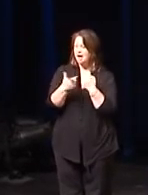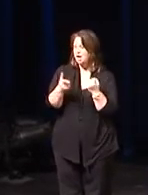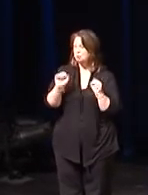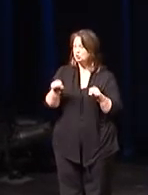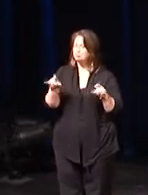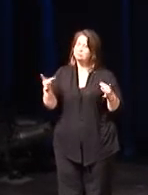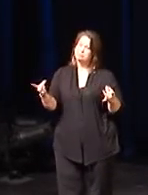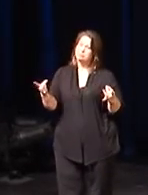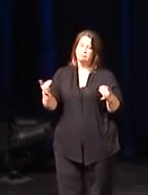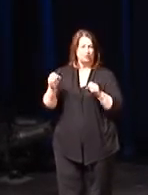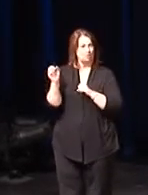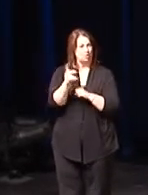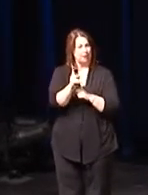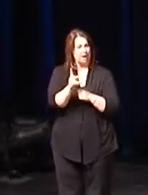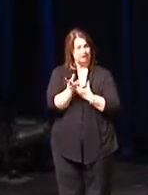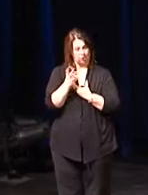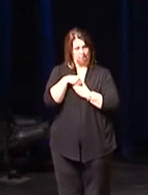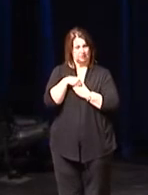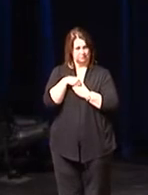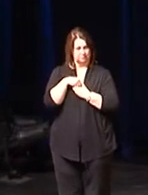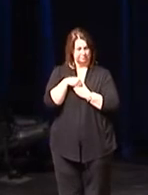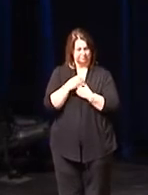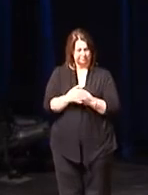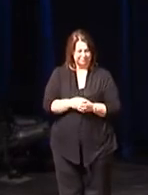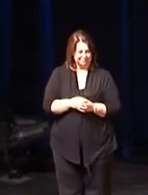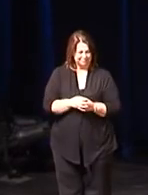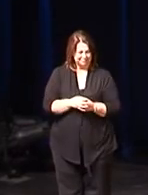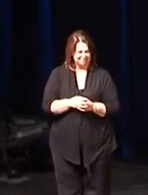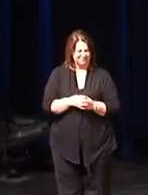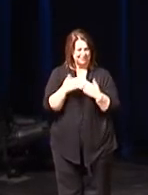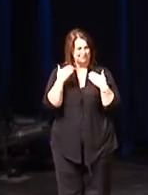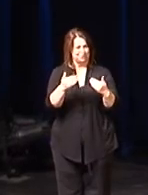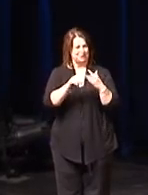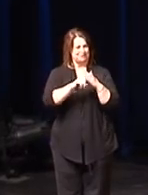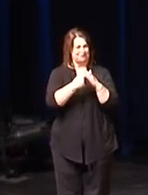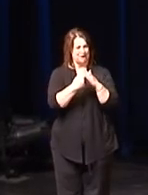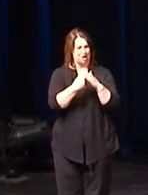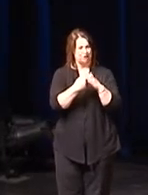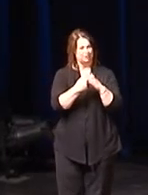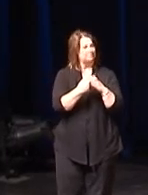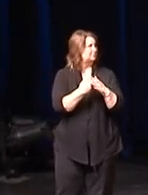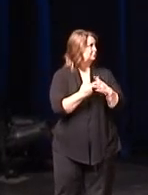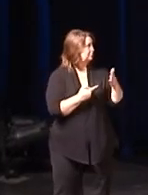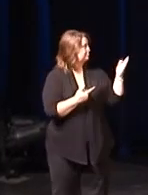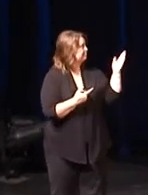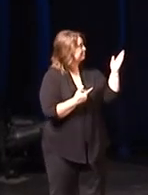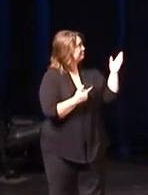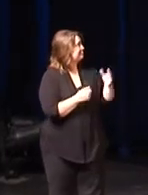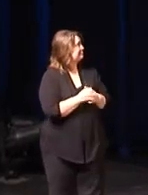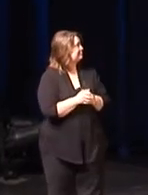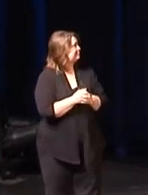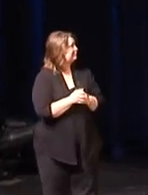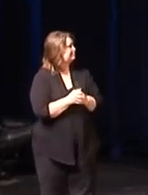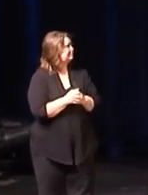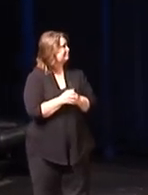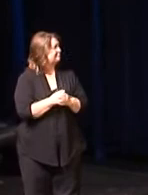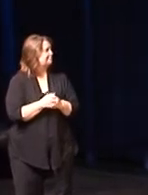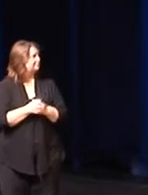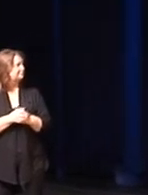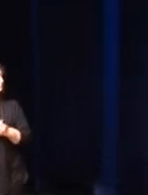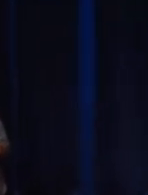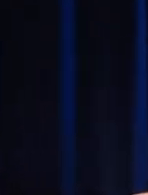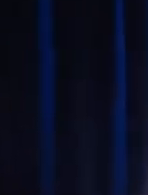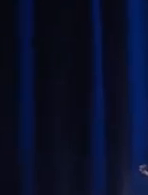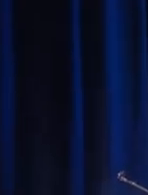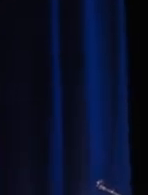out and go back into autism. So I think I get started with a few slides here. And what I want to try to get you